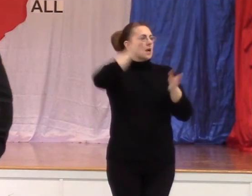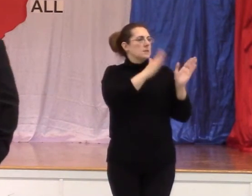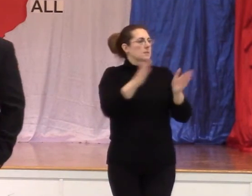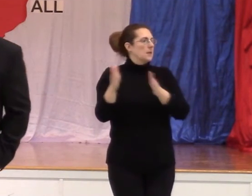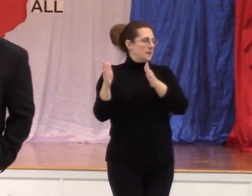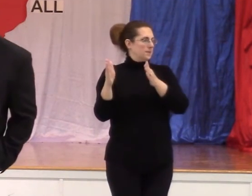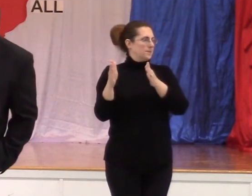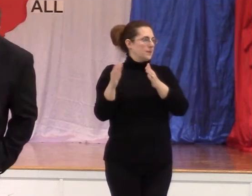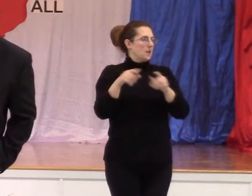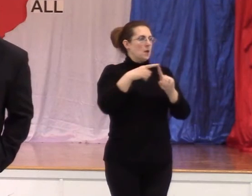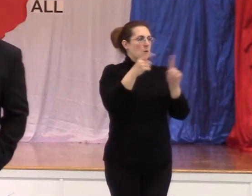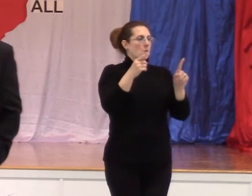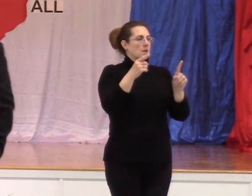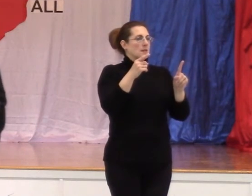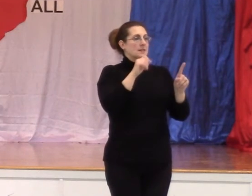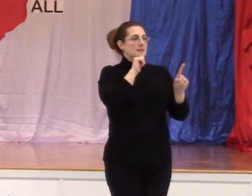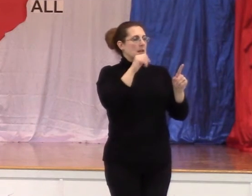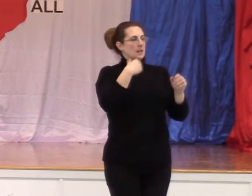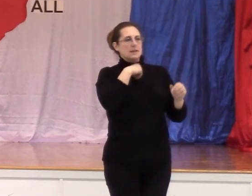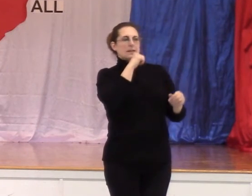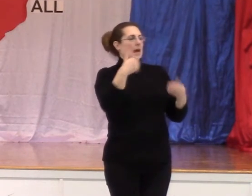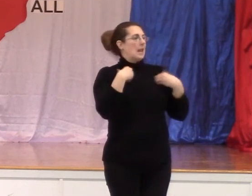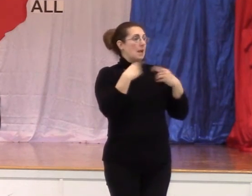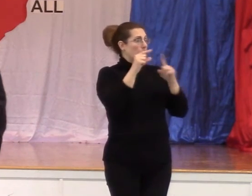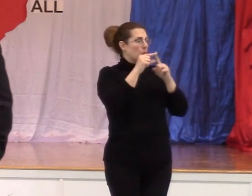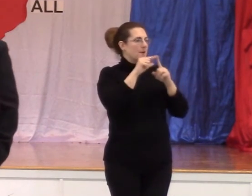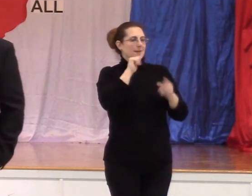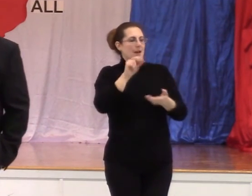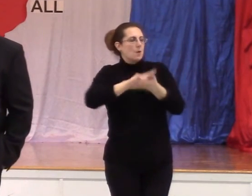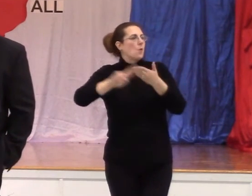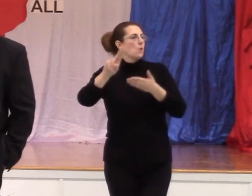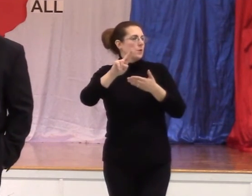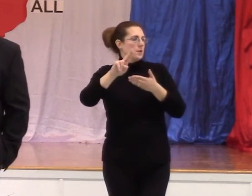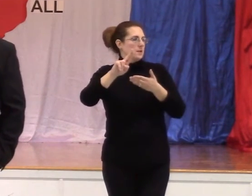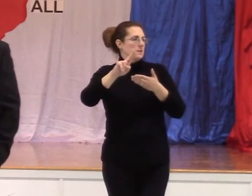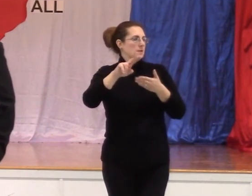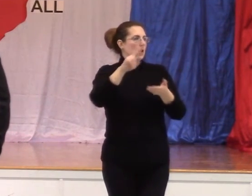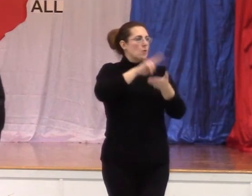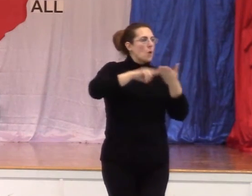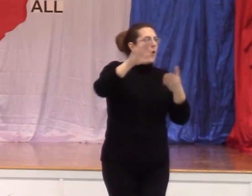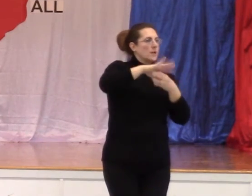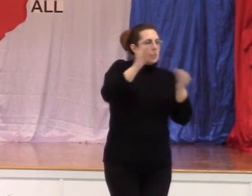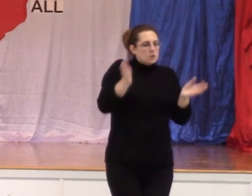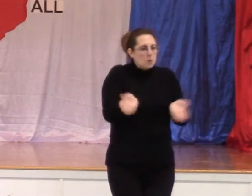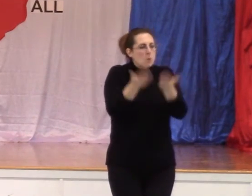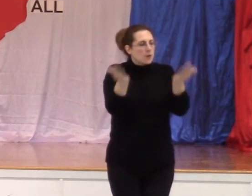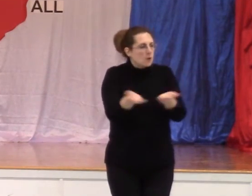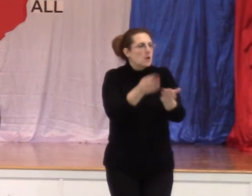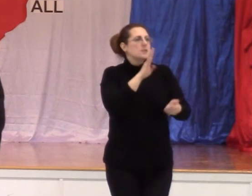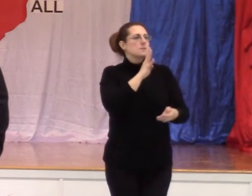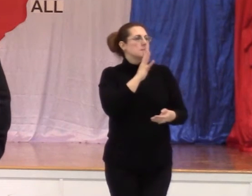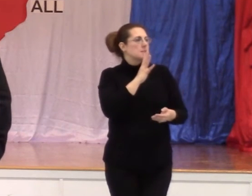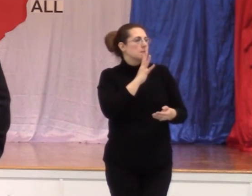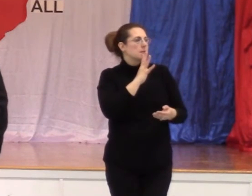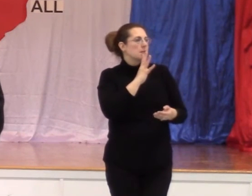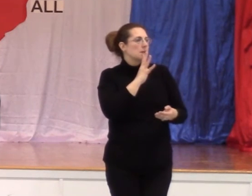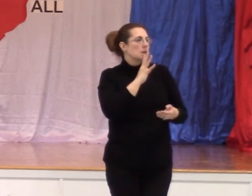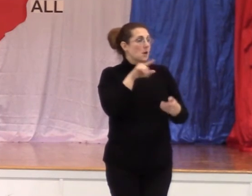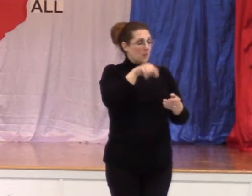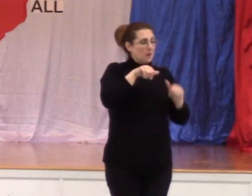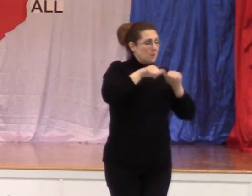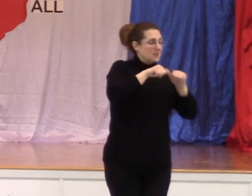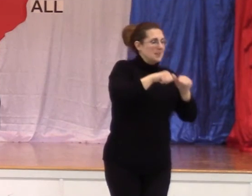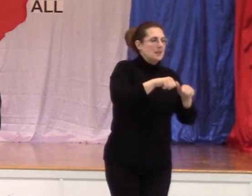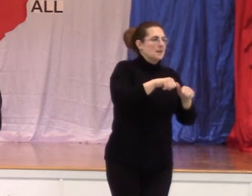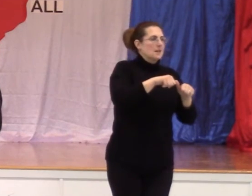Without the outward word, however, they were not holy. Much less would the Holy Ghost have moved them to speak when they were still unholy or